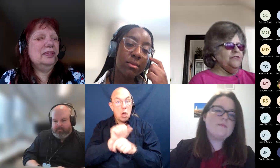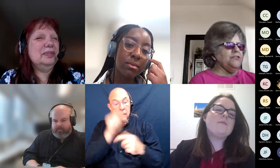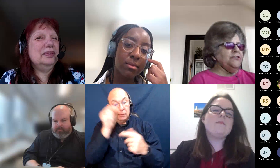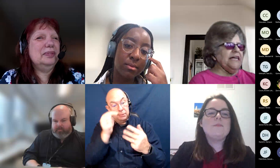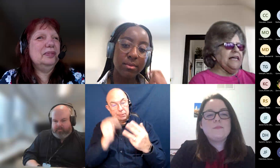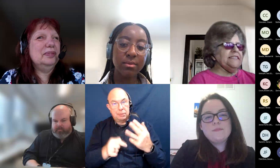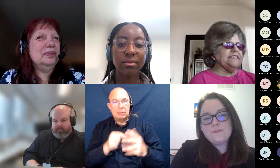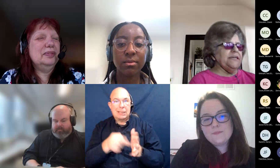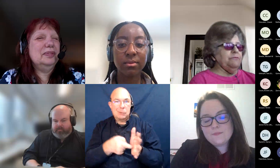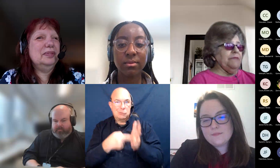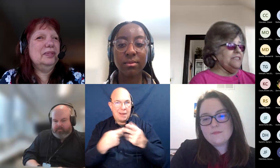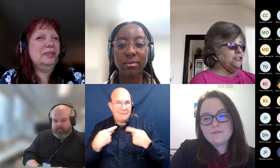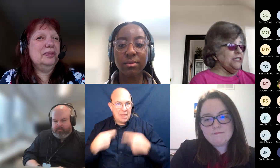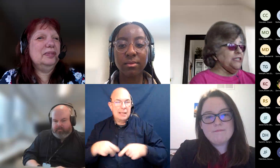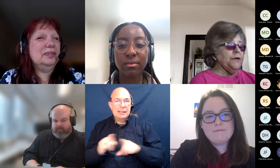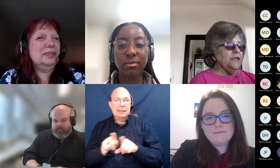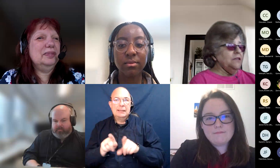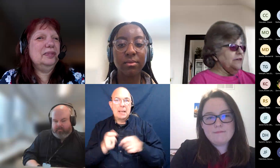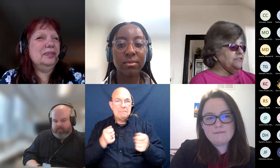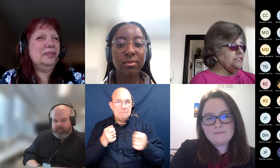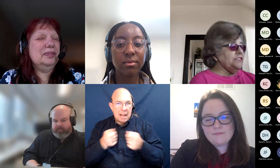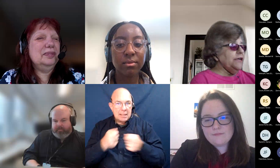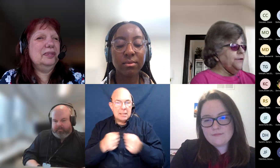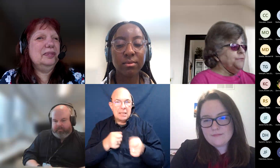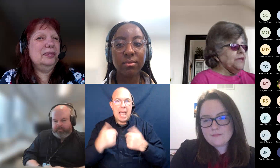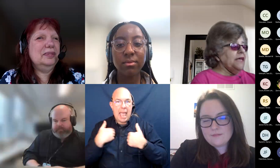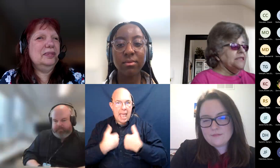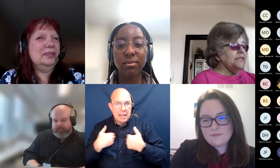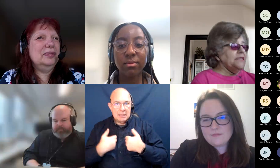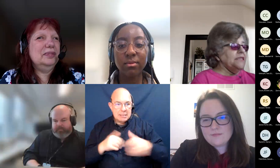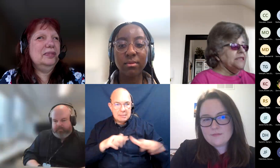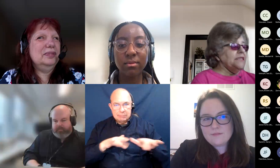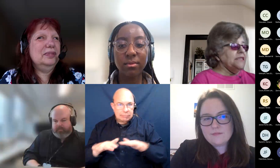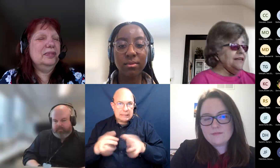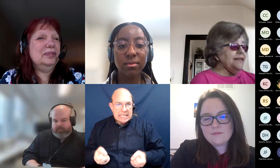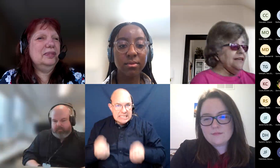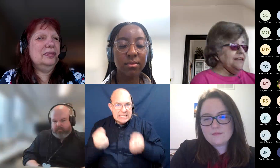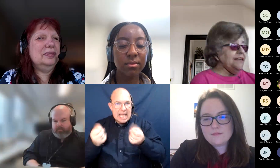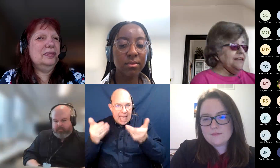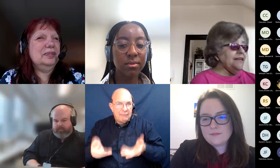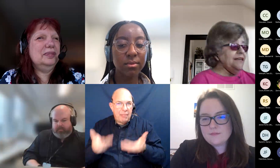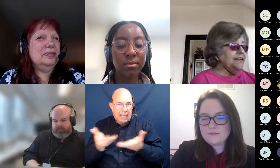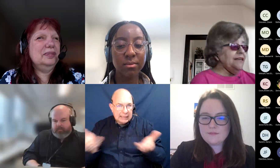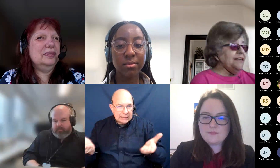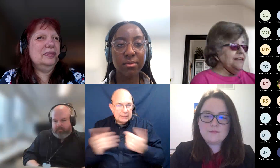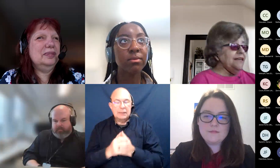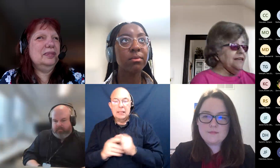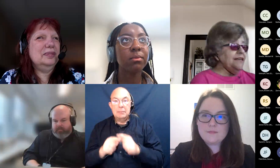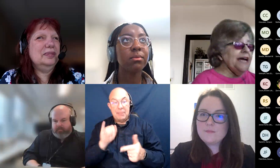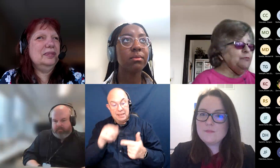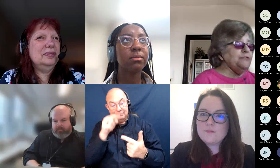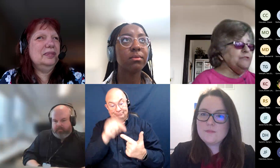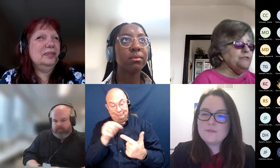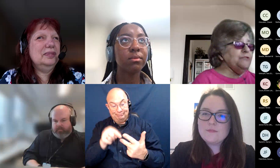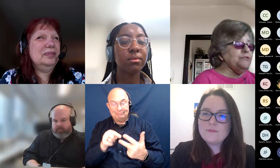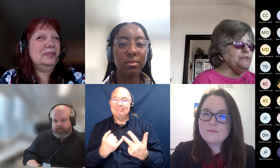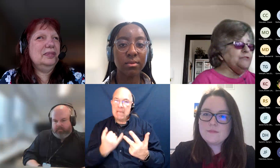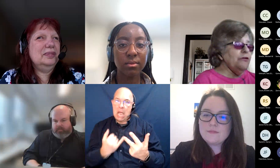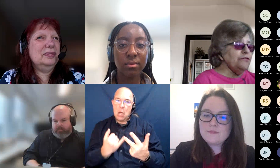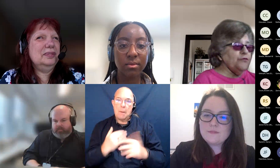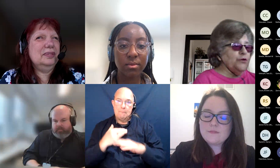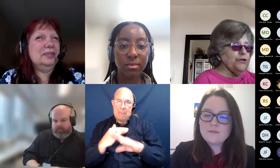included physical tasks like managing livestock and lifting heavy items, but these tasks now